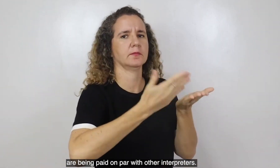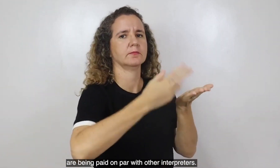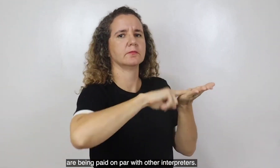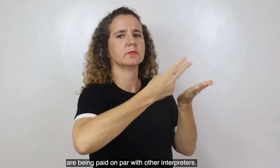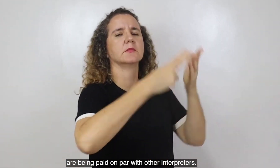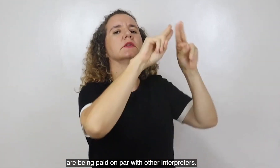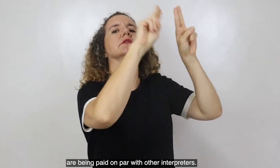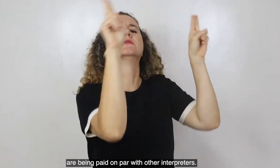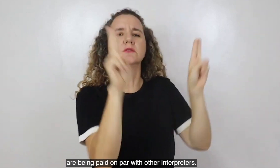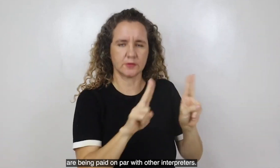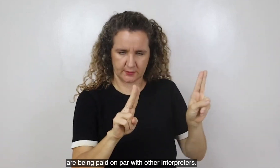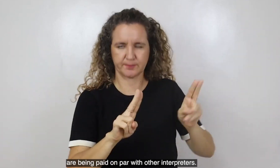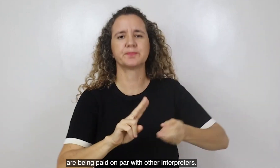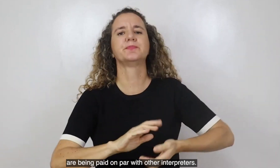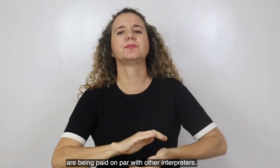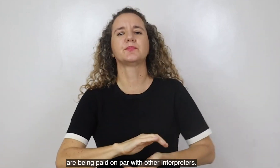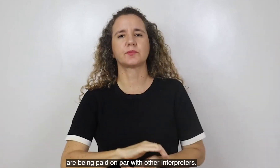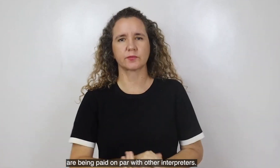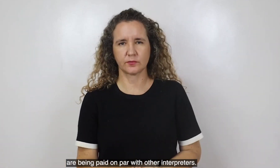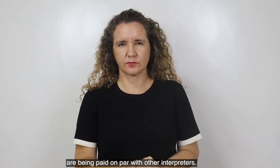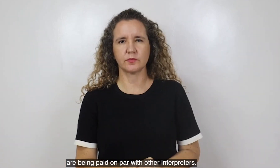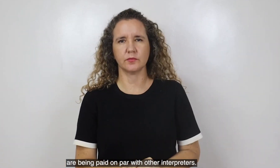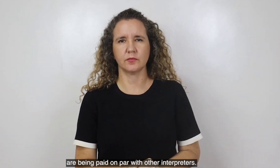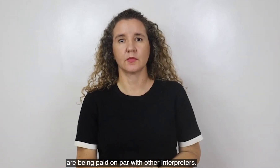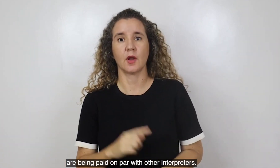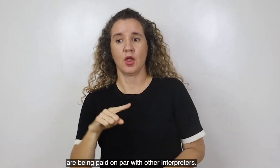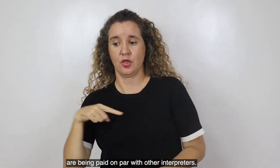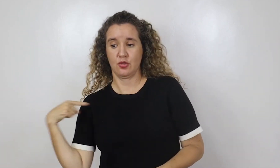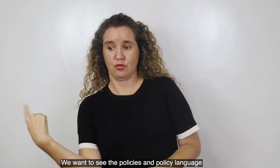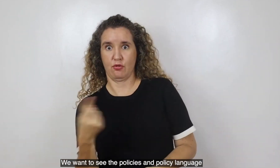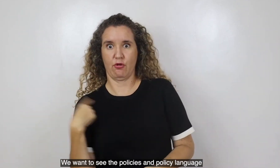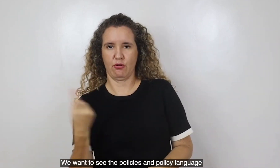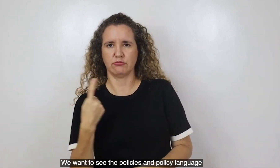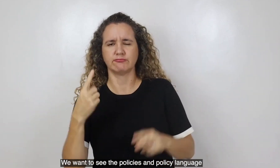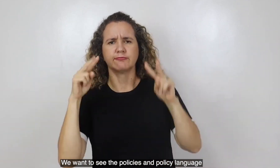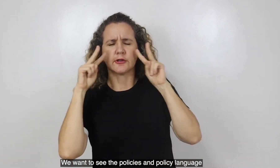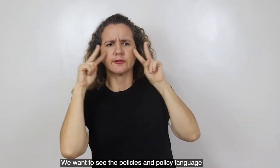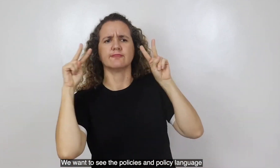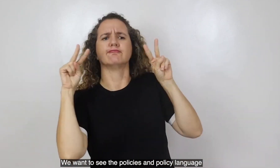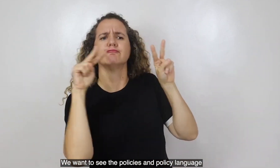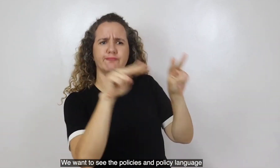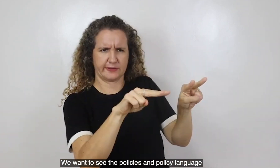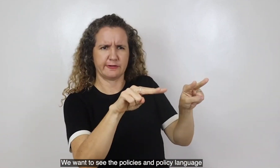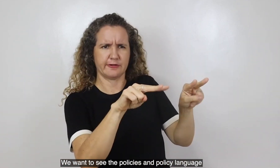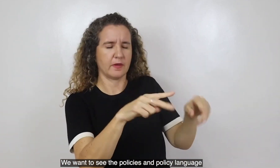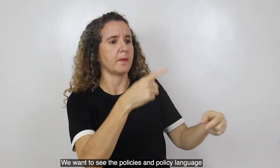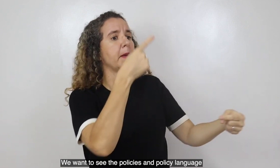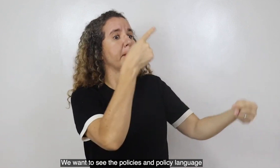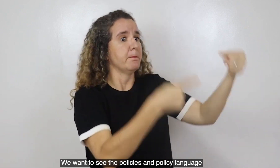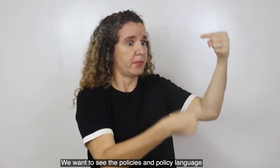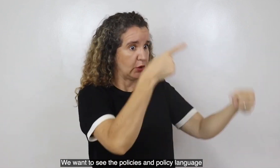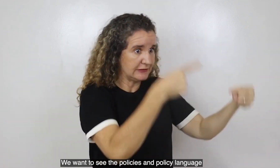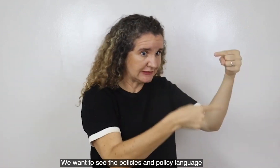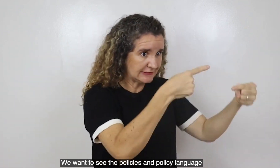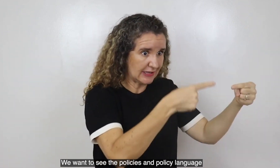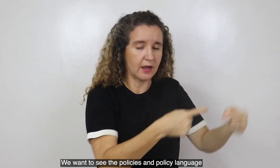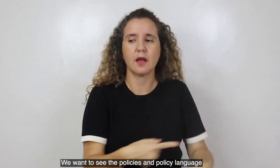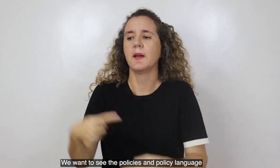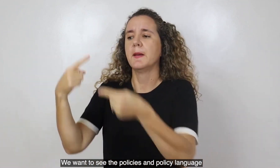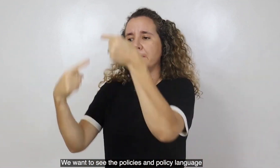see the policies and policy language come together to show support for